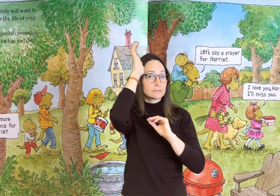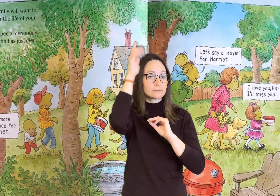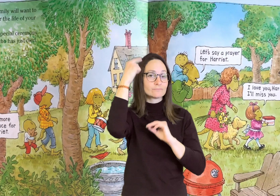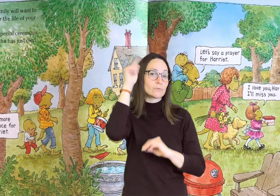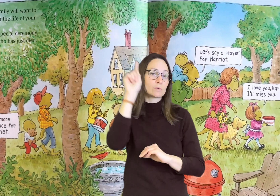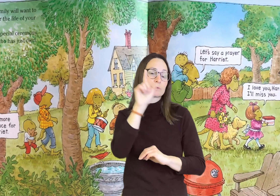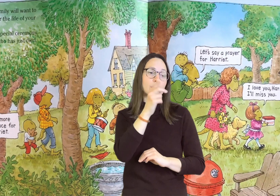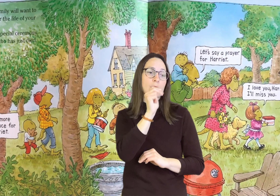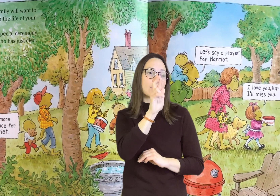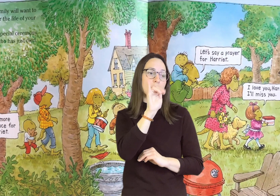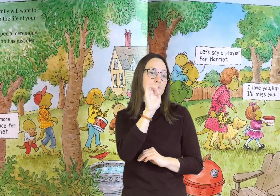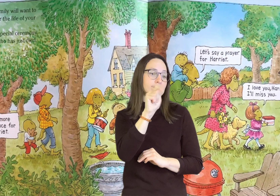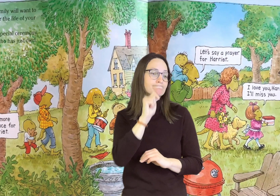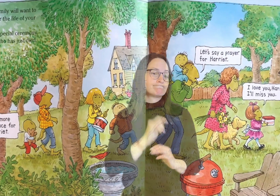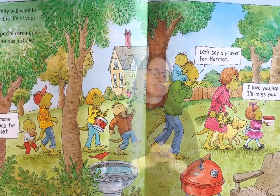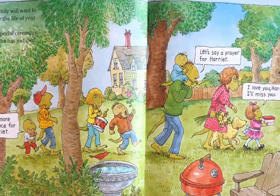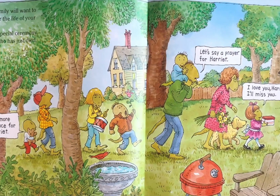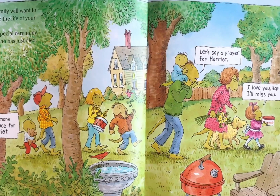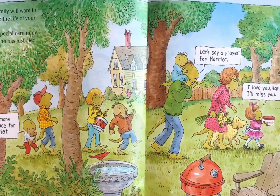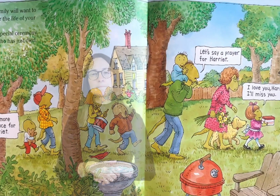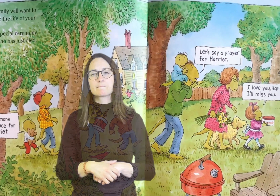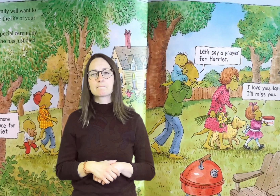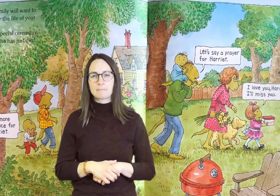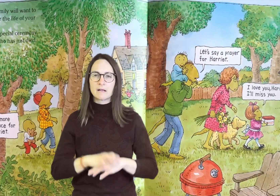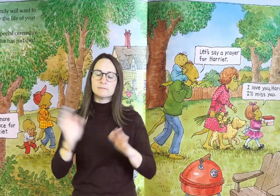No more lettuce for Harriet.